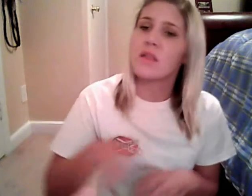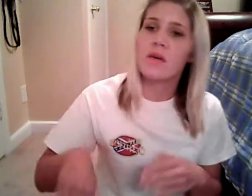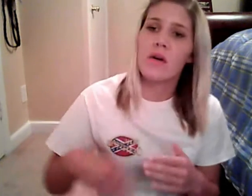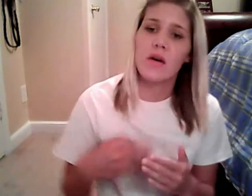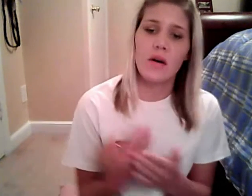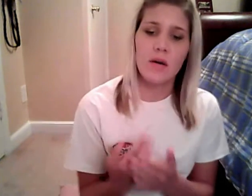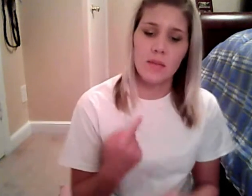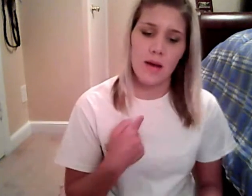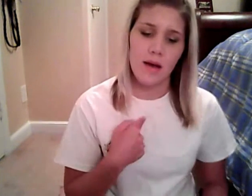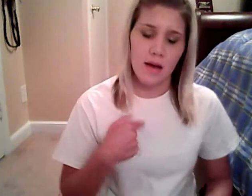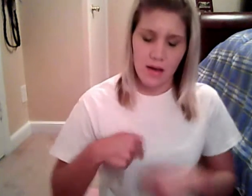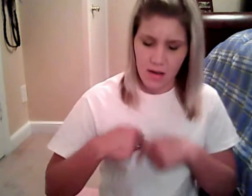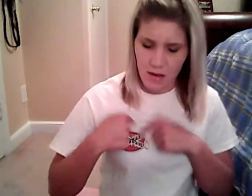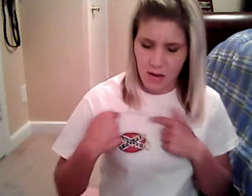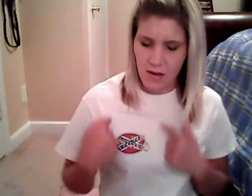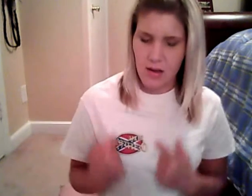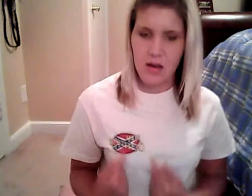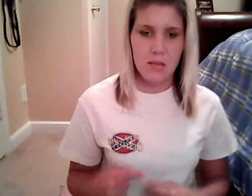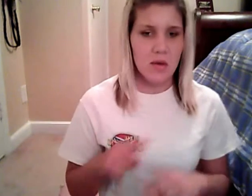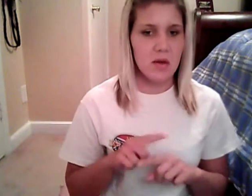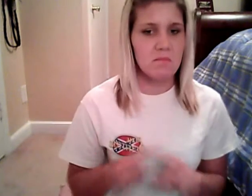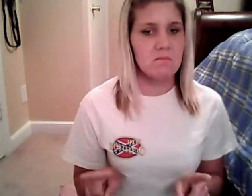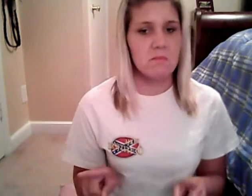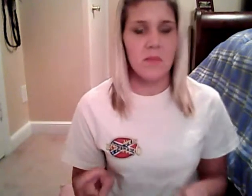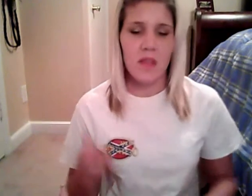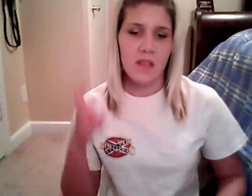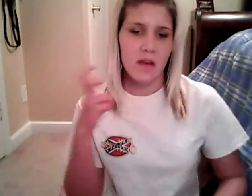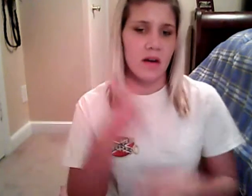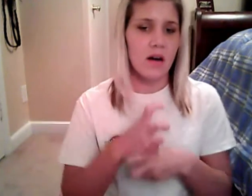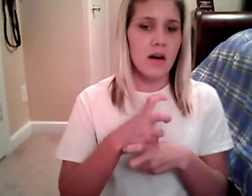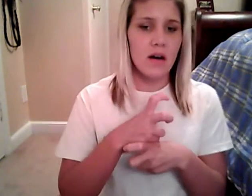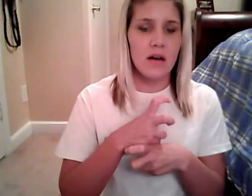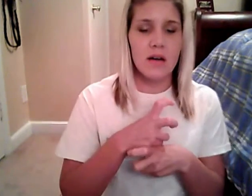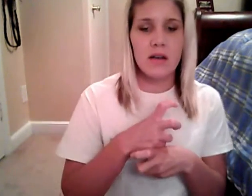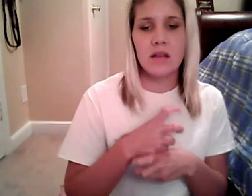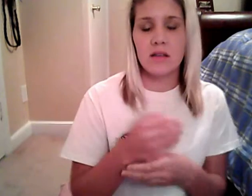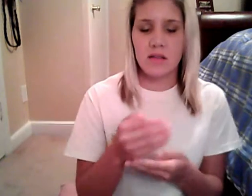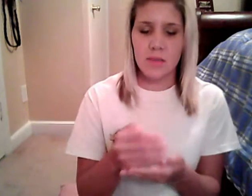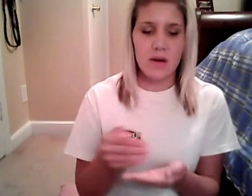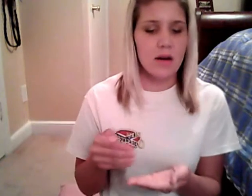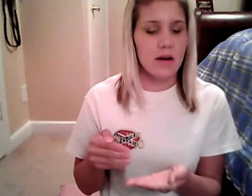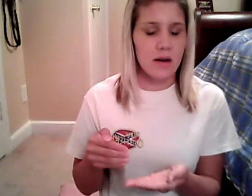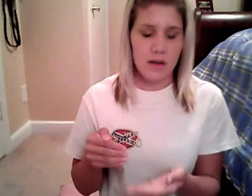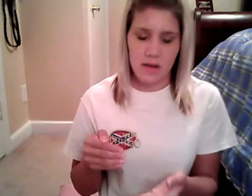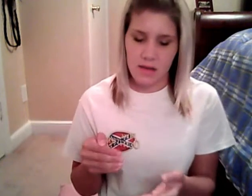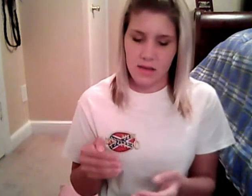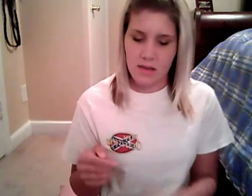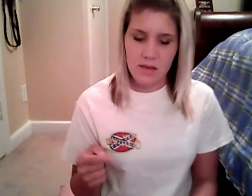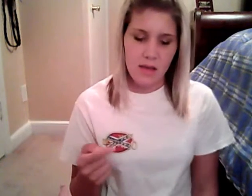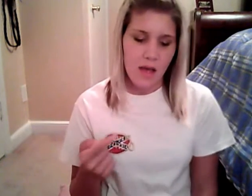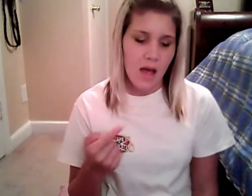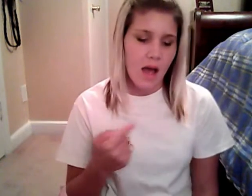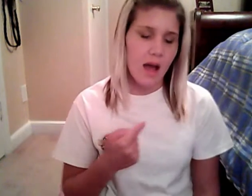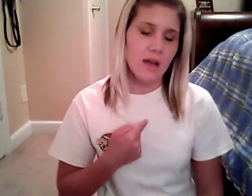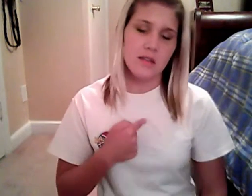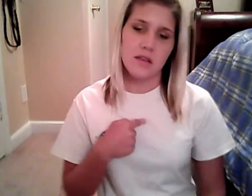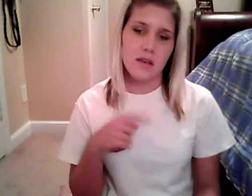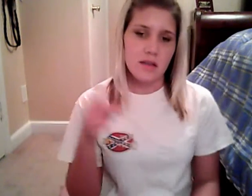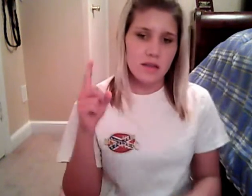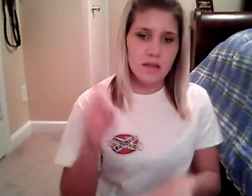all my heart, but the hardest part is, I just